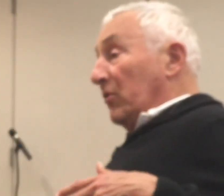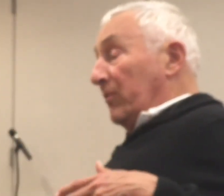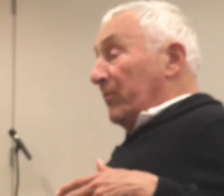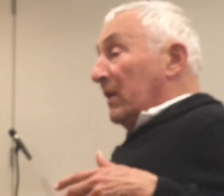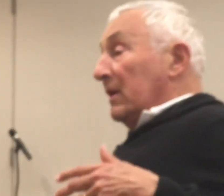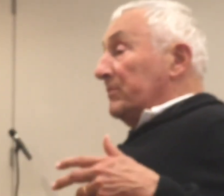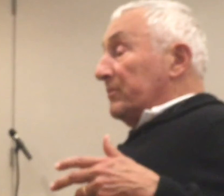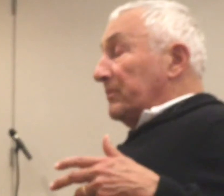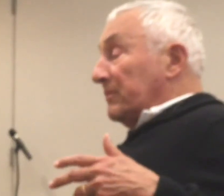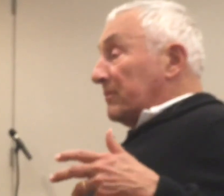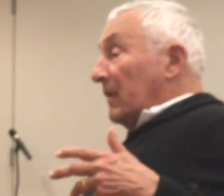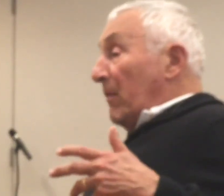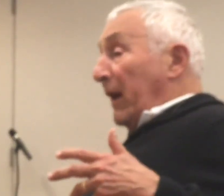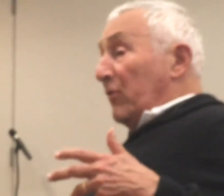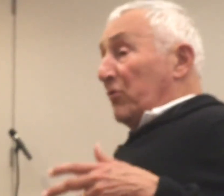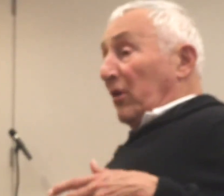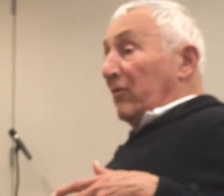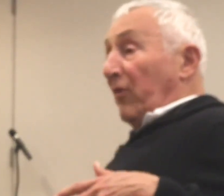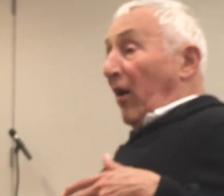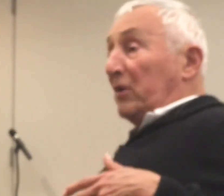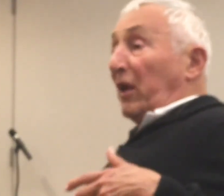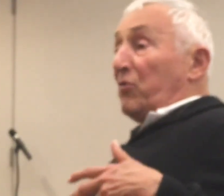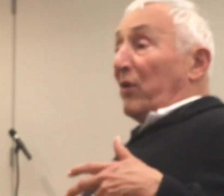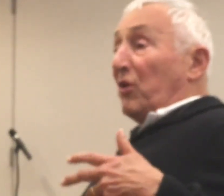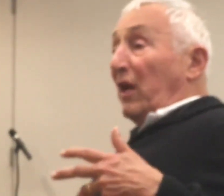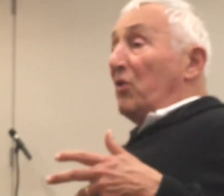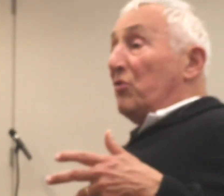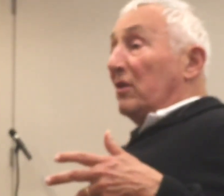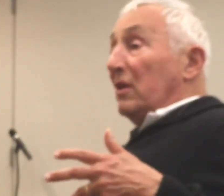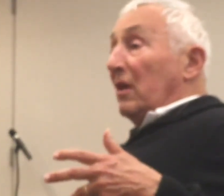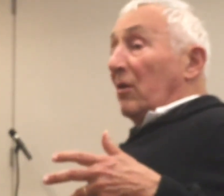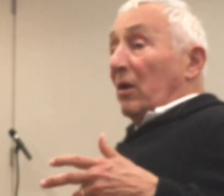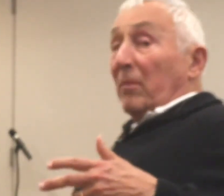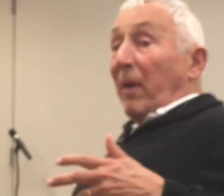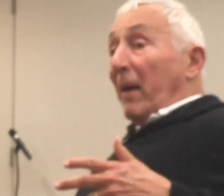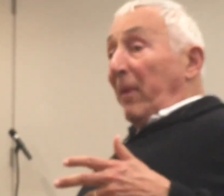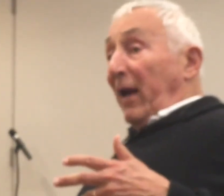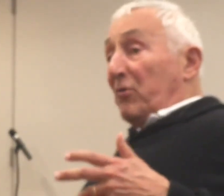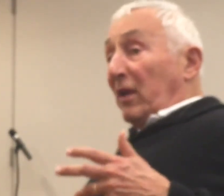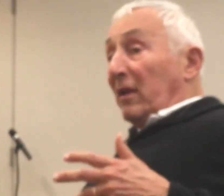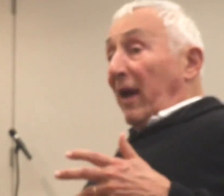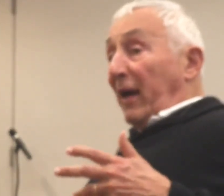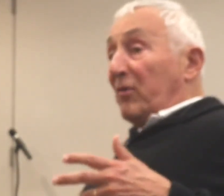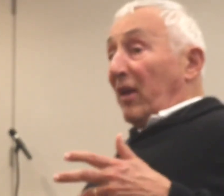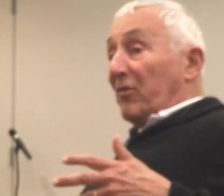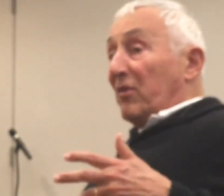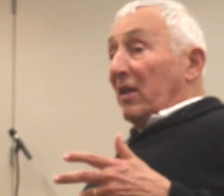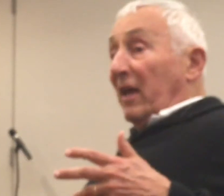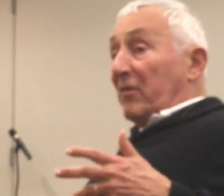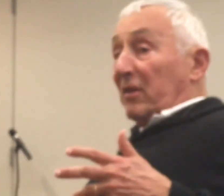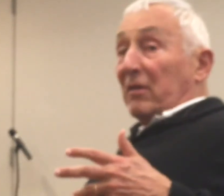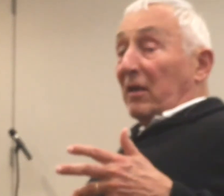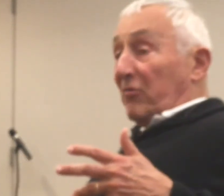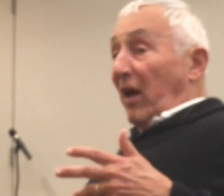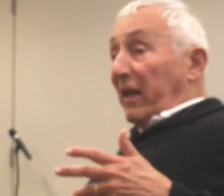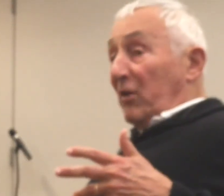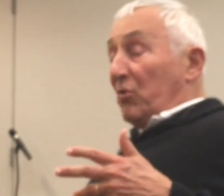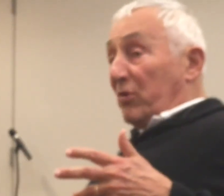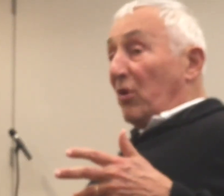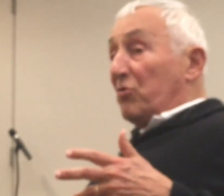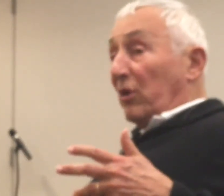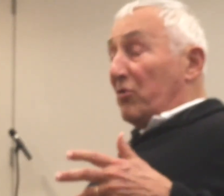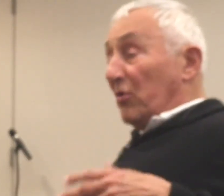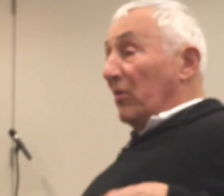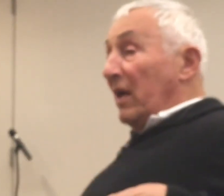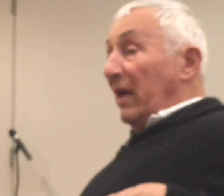led to my concern for architectural education bypassing access as a design